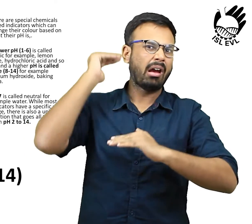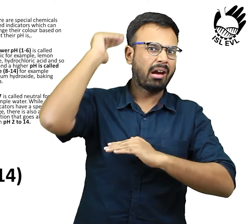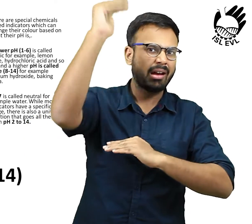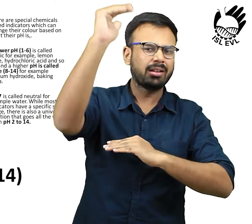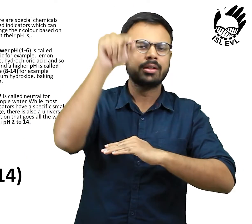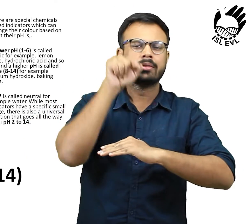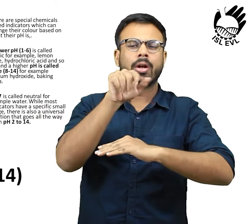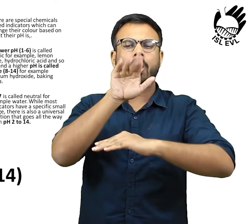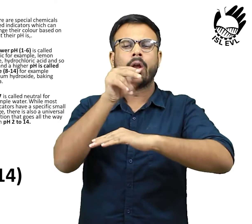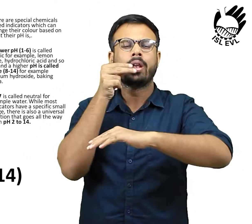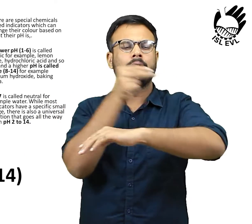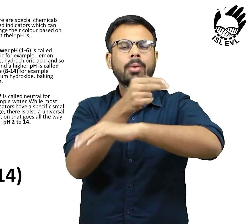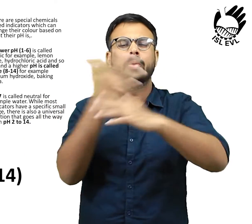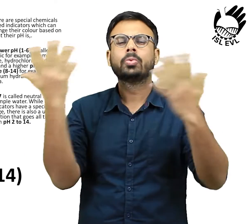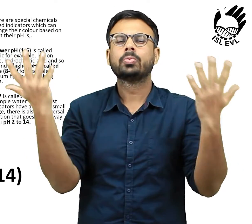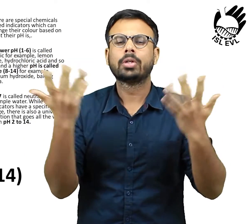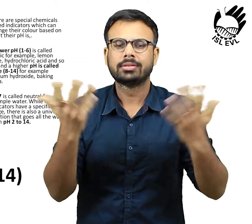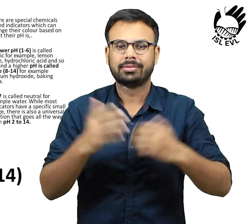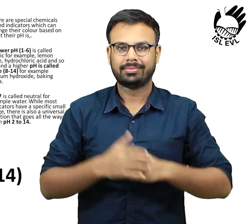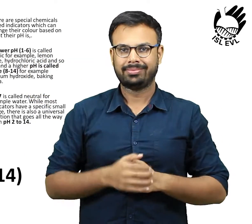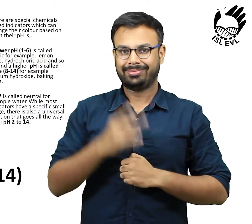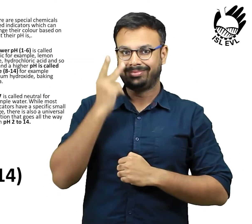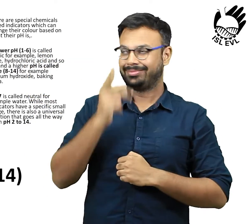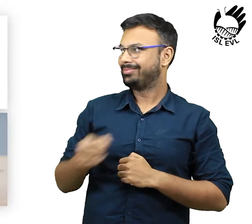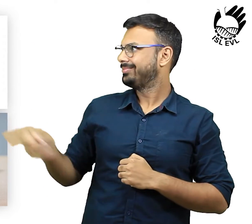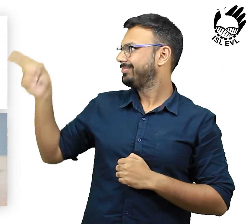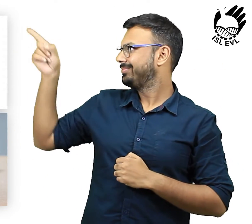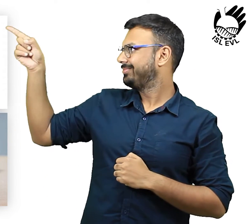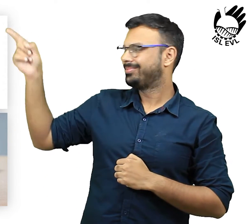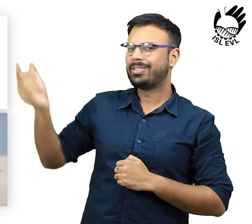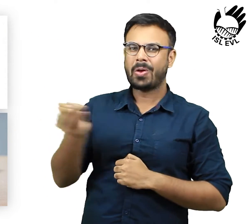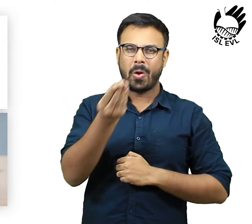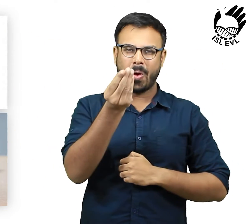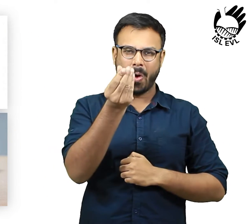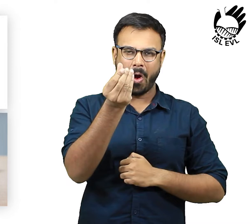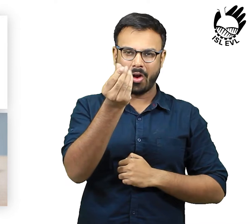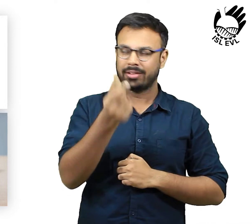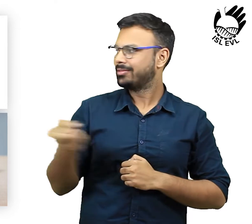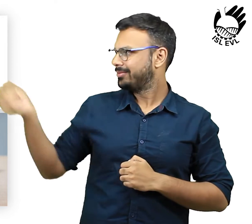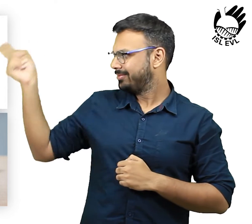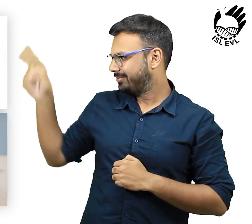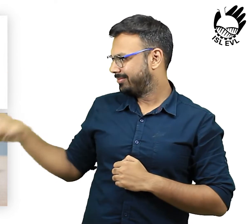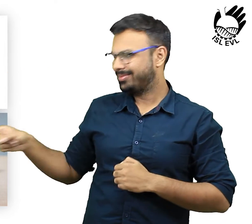And a higher pH on the scale is called basic or alkaline,